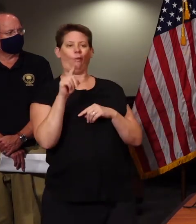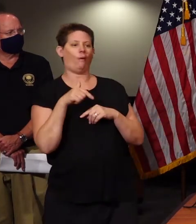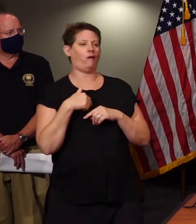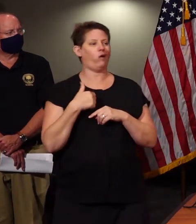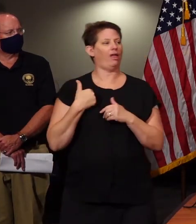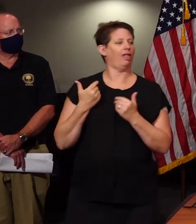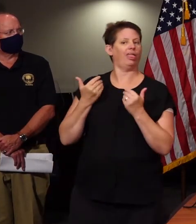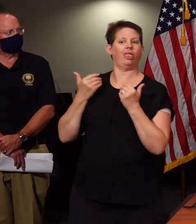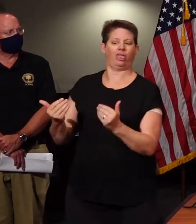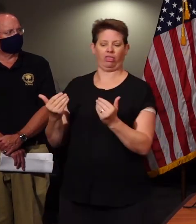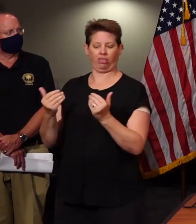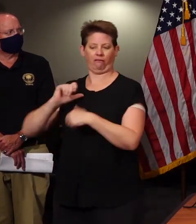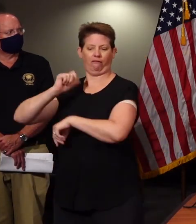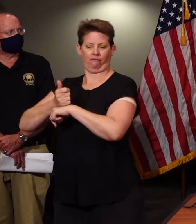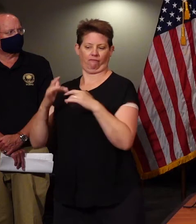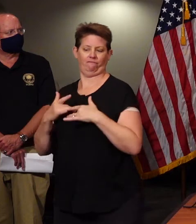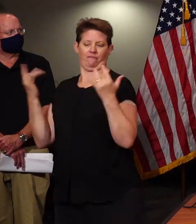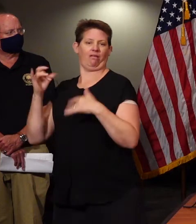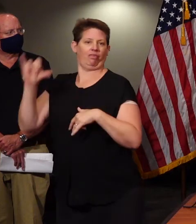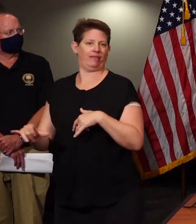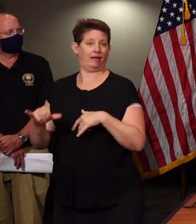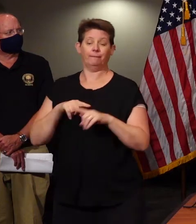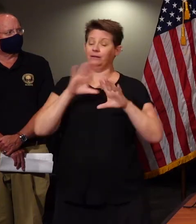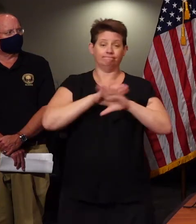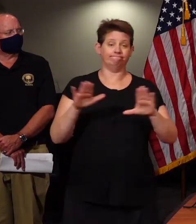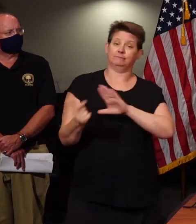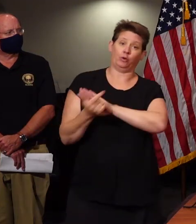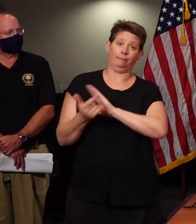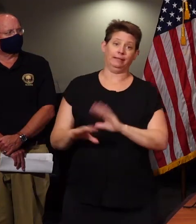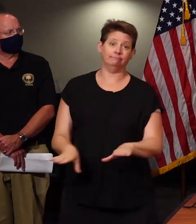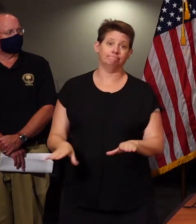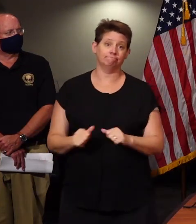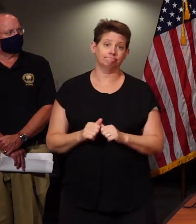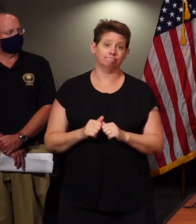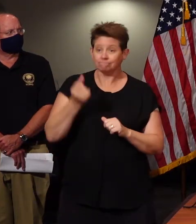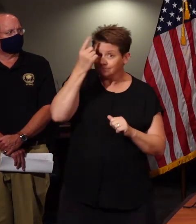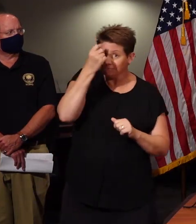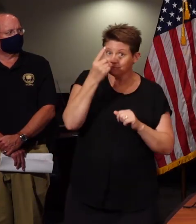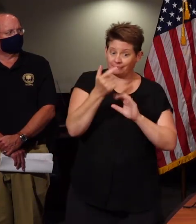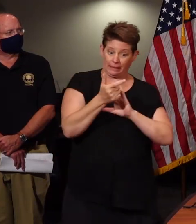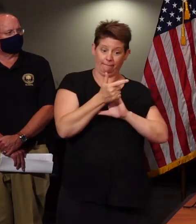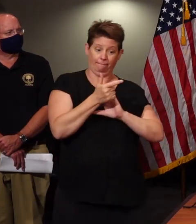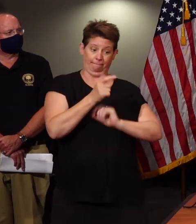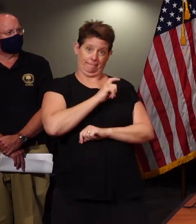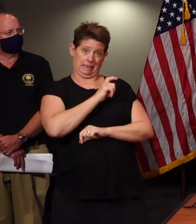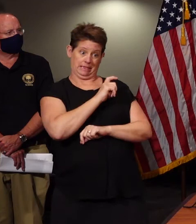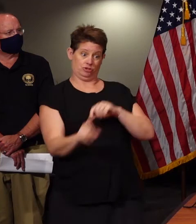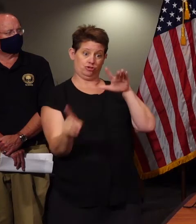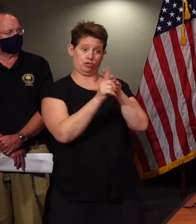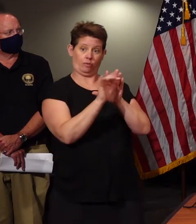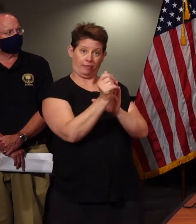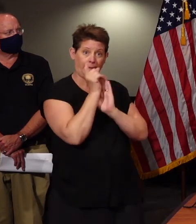this event that, as of this time, is prohibited. Well, the law enforcement may not be there at the